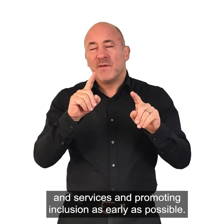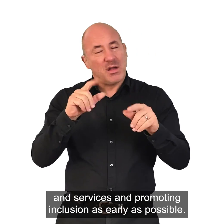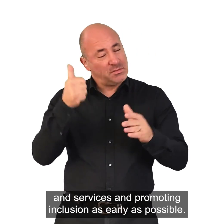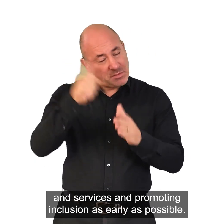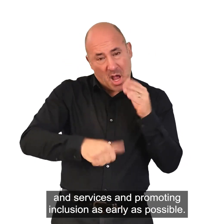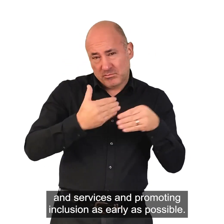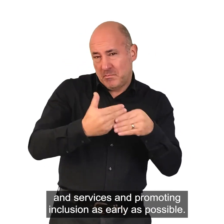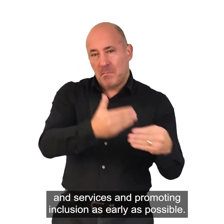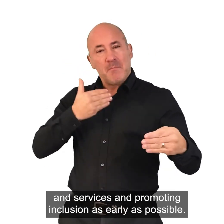as early as possible.